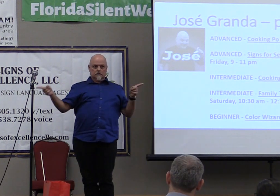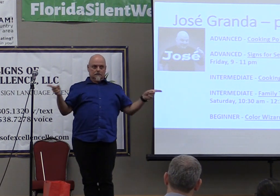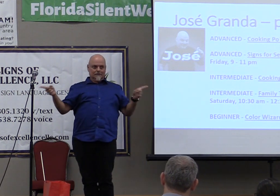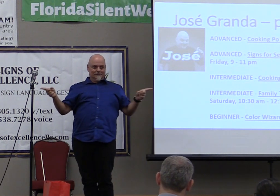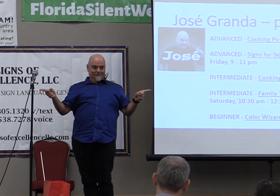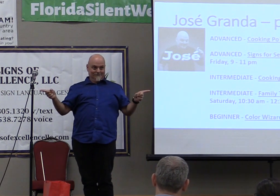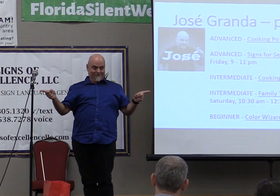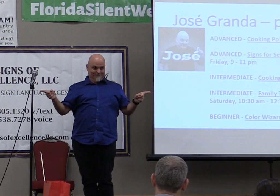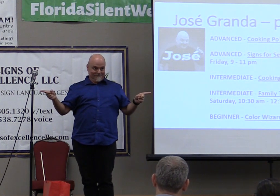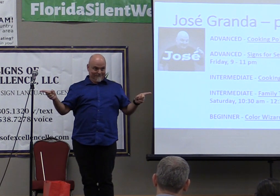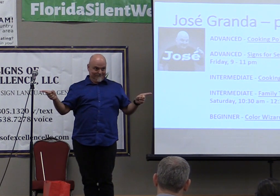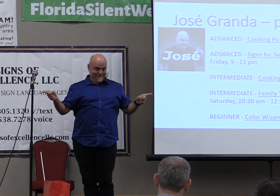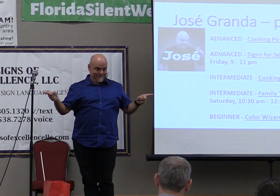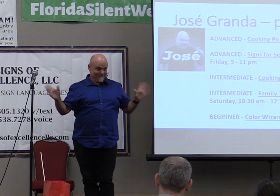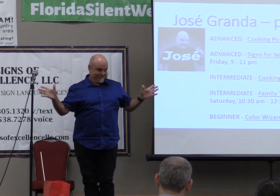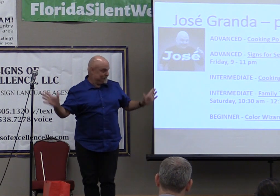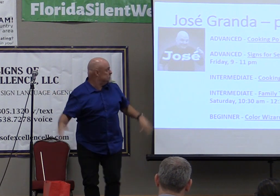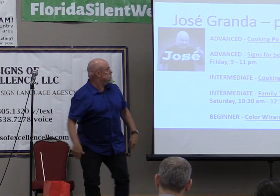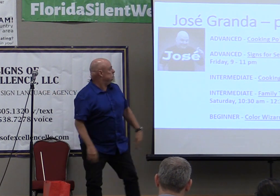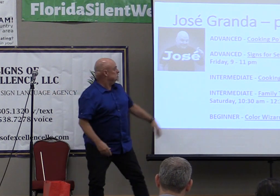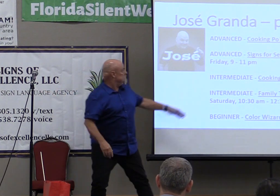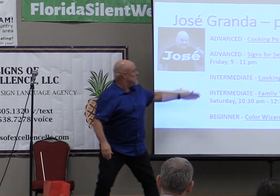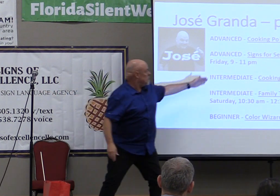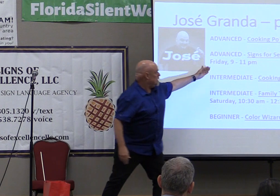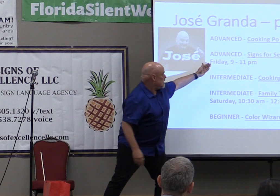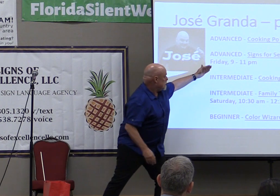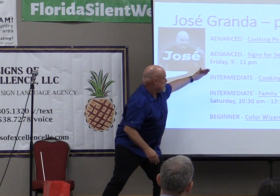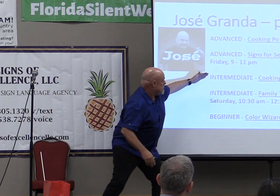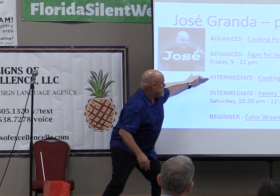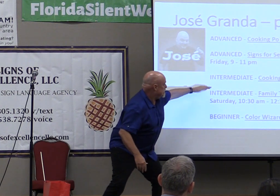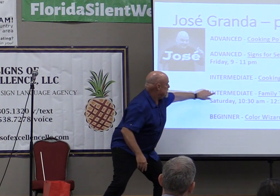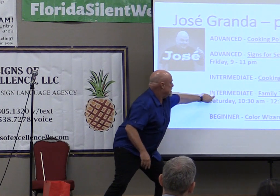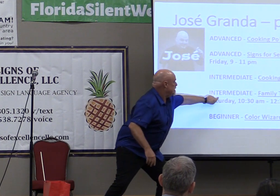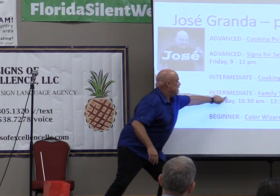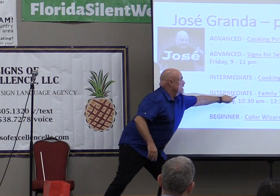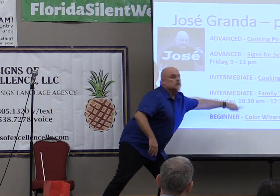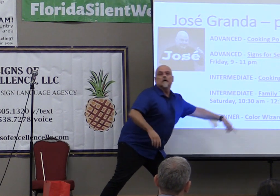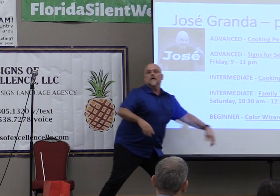Formal and not formal. Okay?